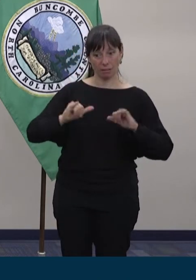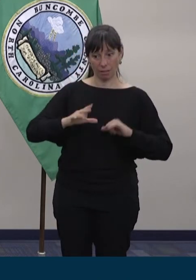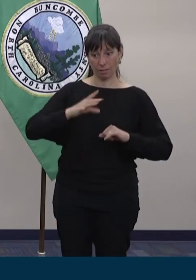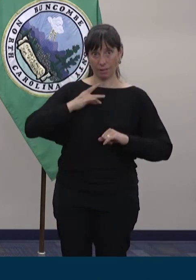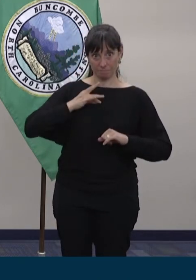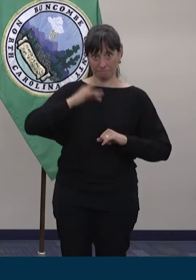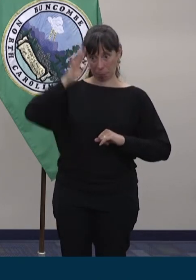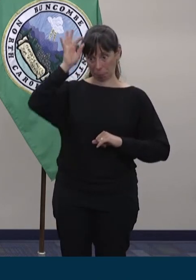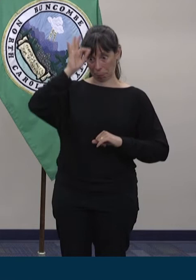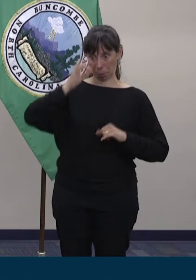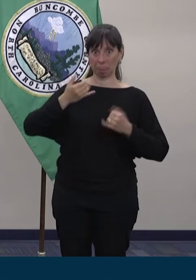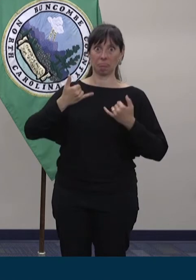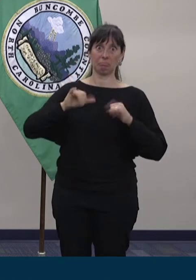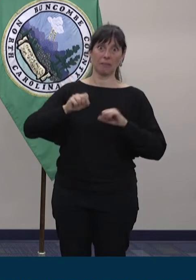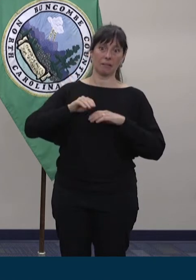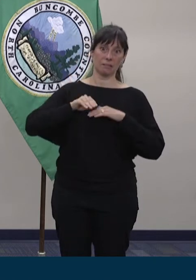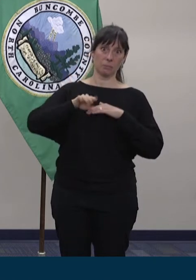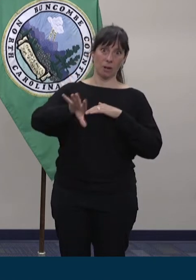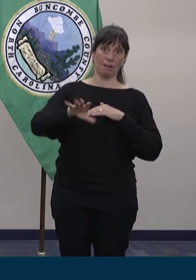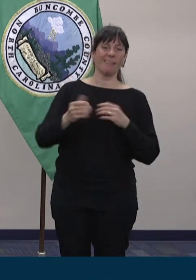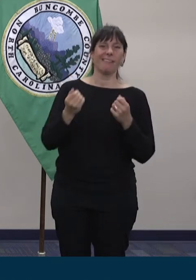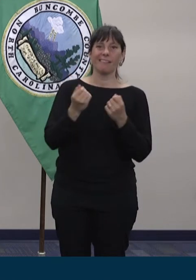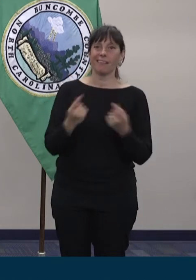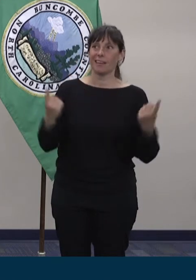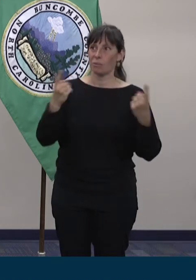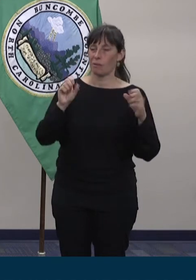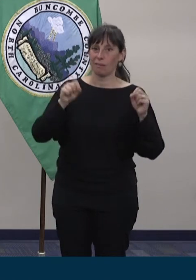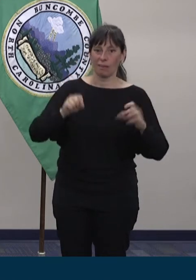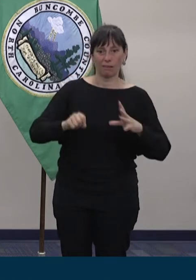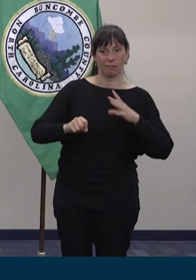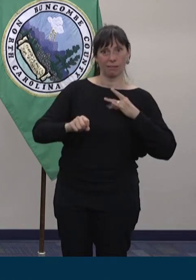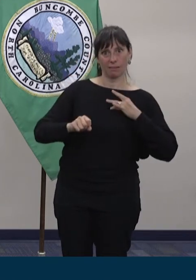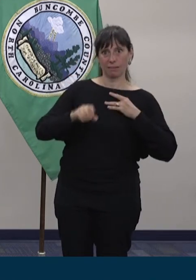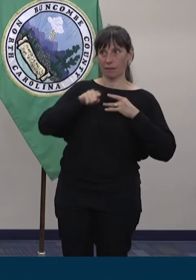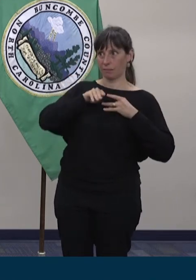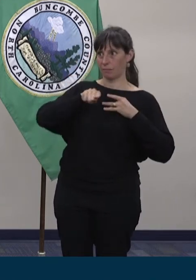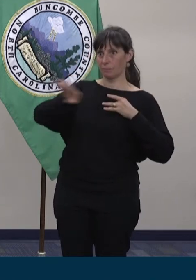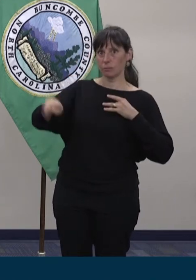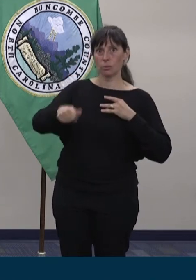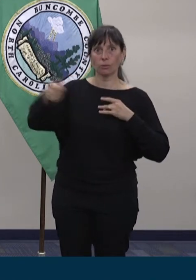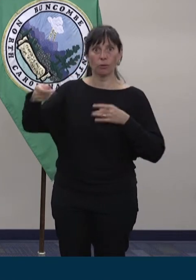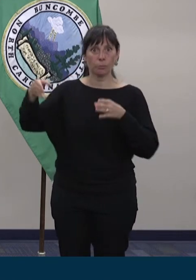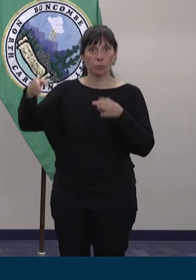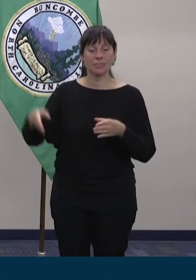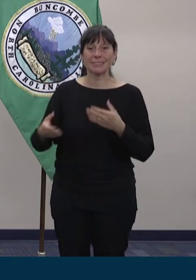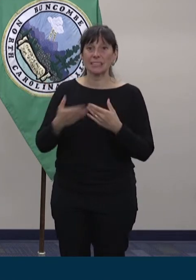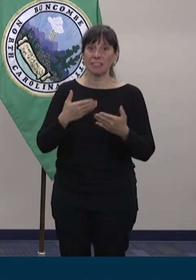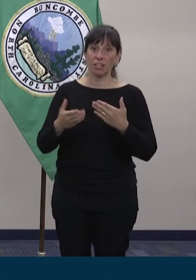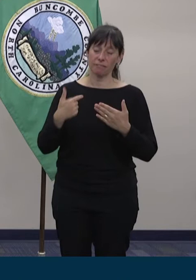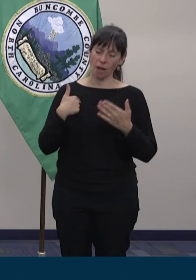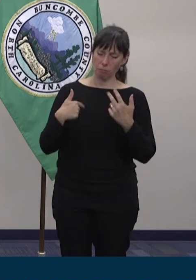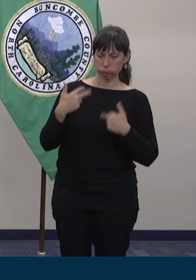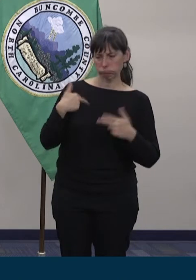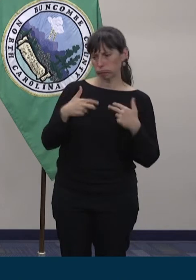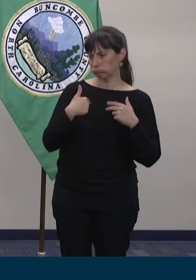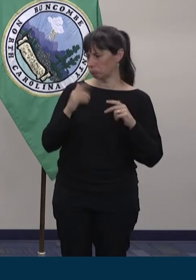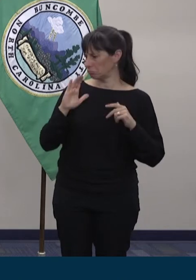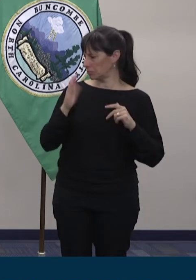Anyone can be infected with COVID-19 and spread it to others, even seemingly healthy people with no